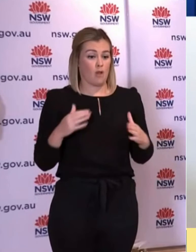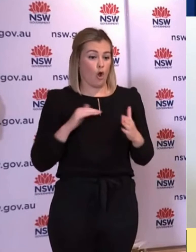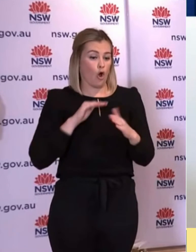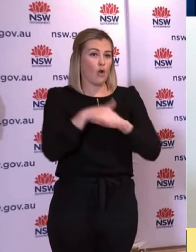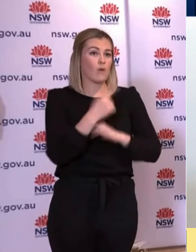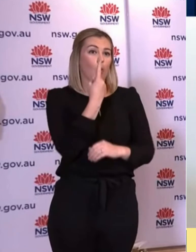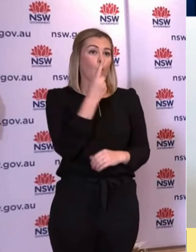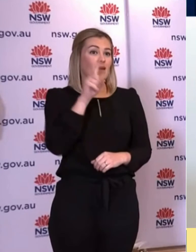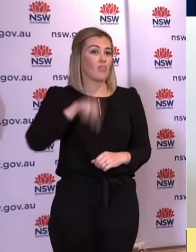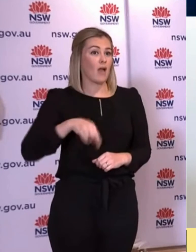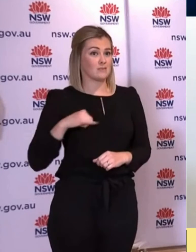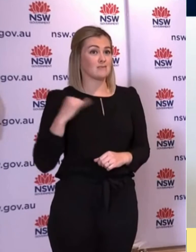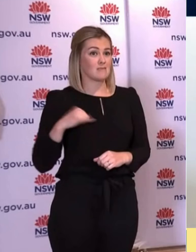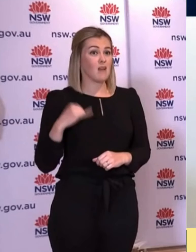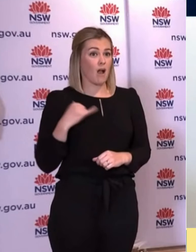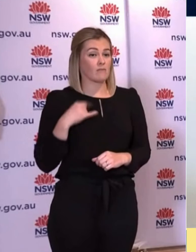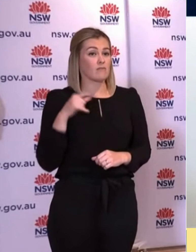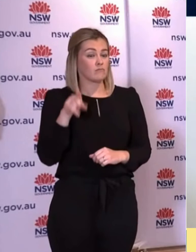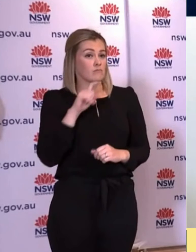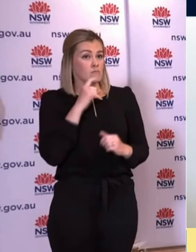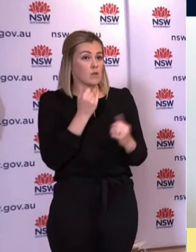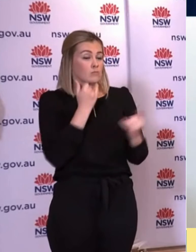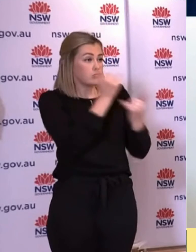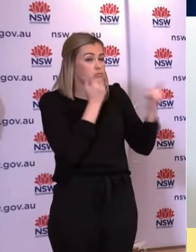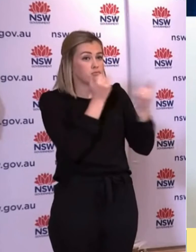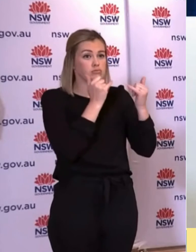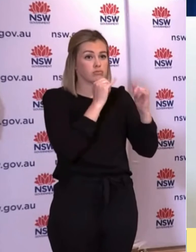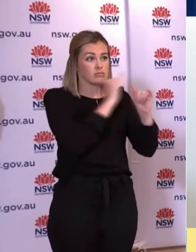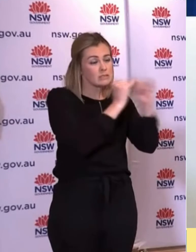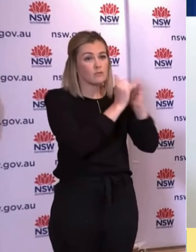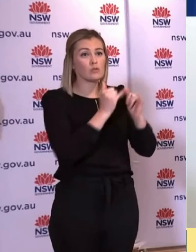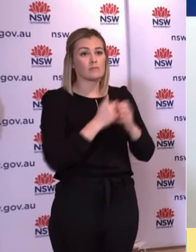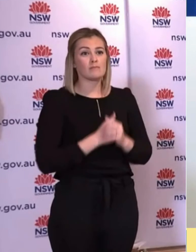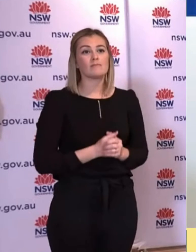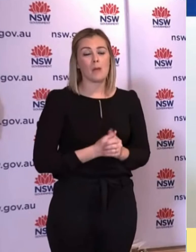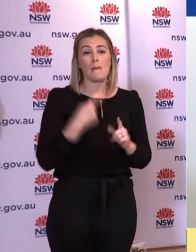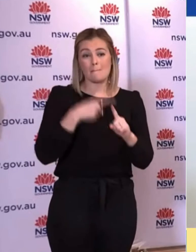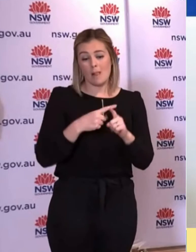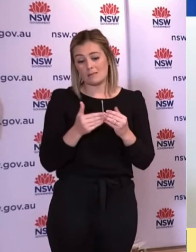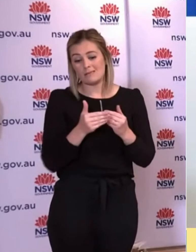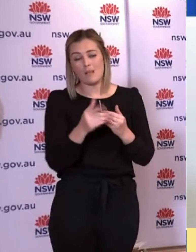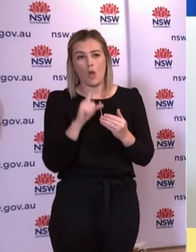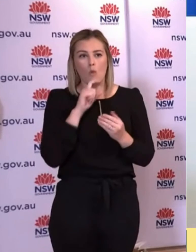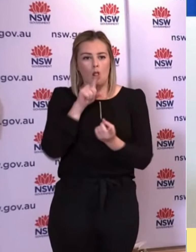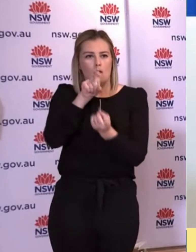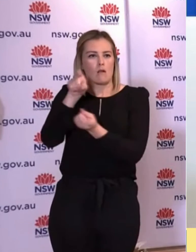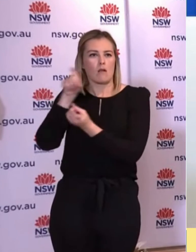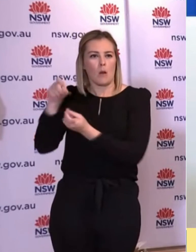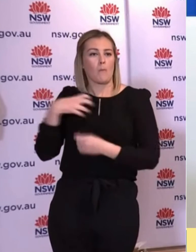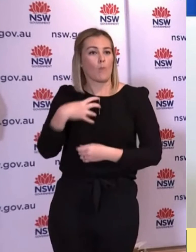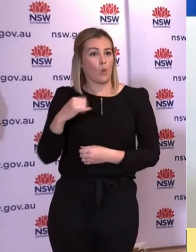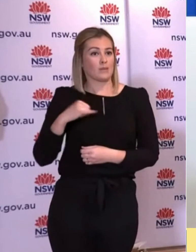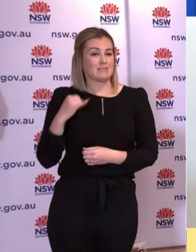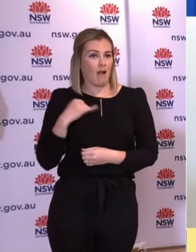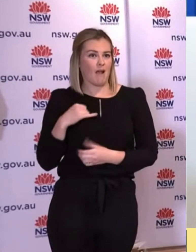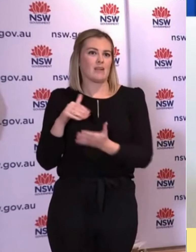1,000, and we're continuing to look at bringing more people on board, train more people, streamline our processes to make